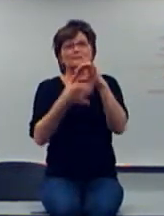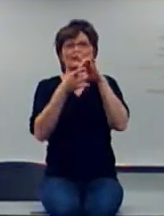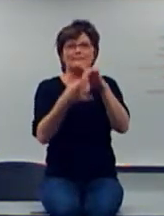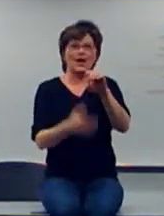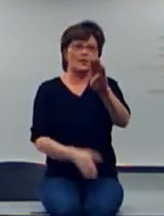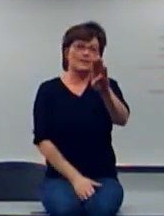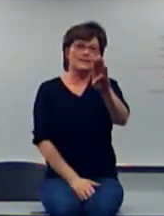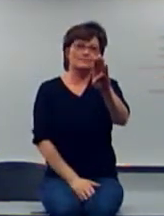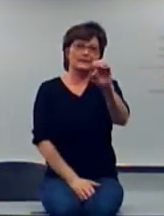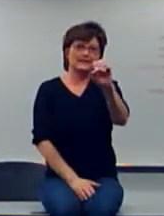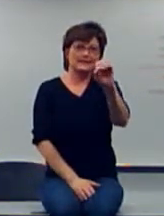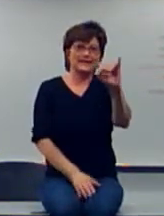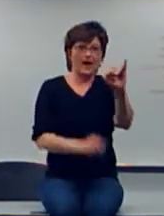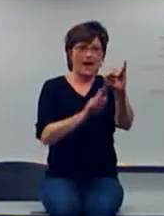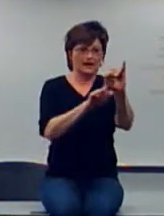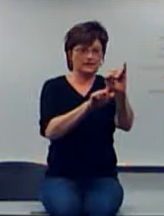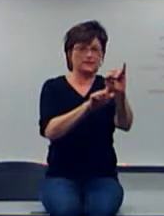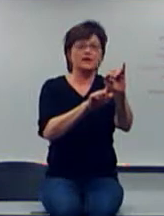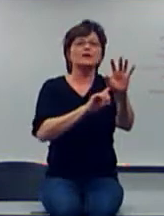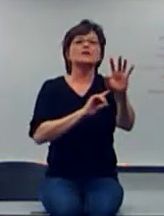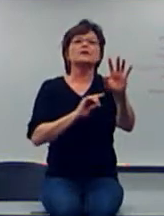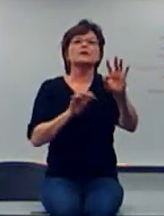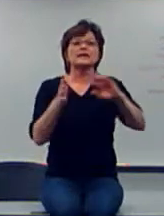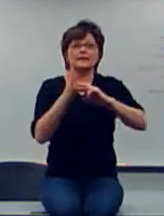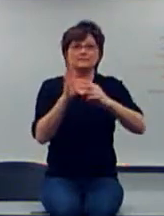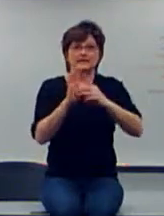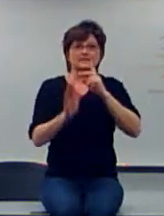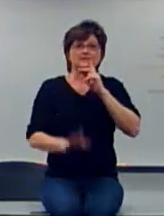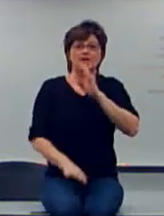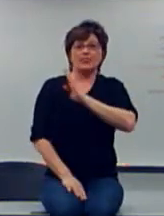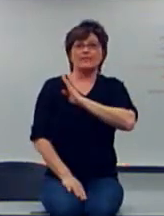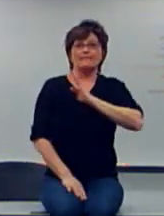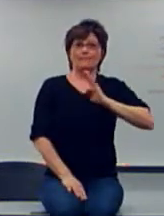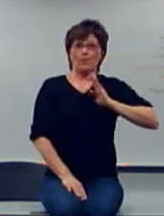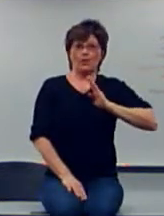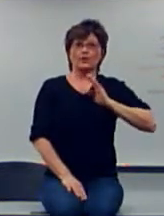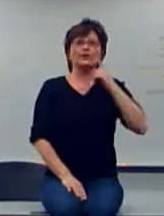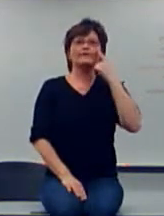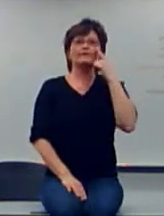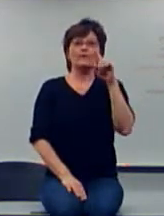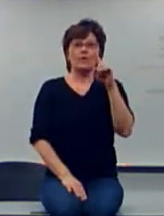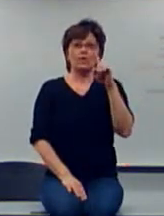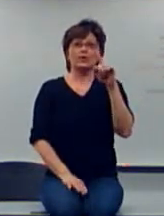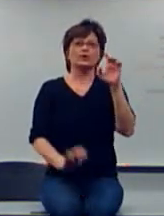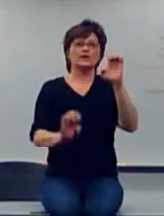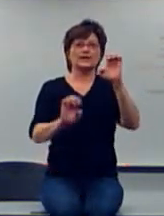Today I'm going to tell you a little bit about the BEI. The BEI means